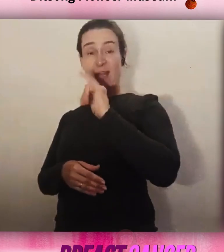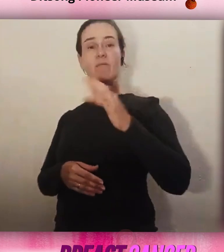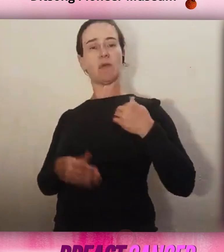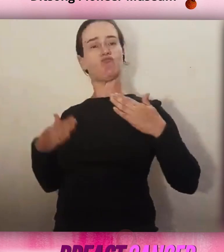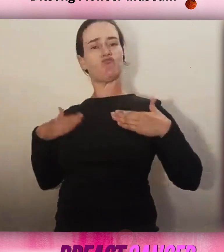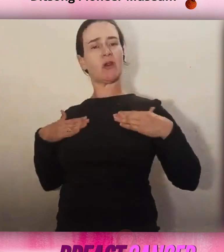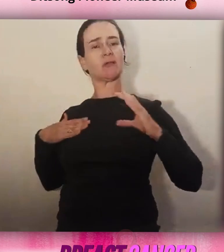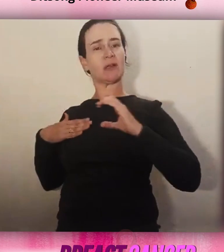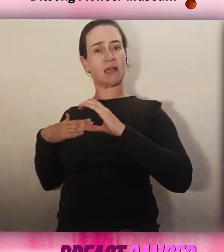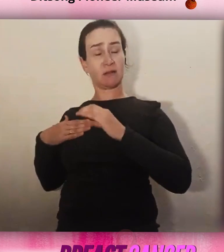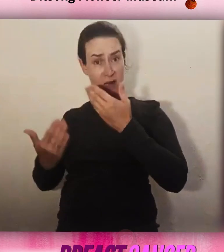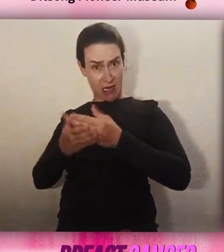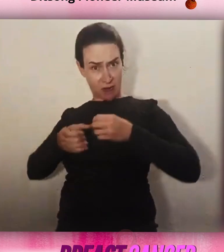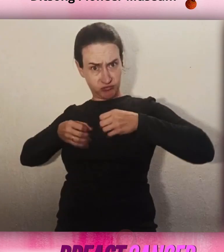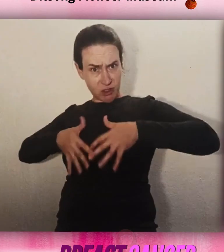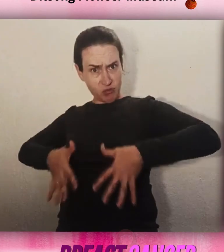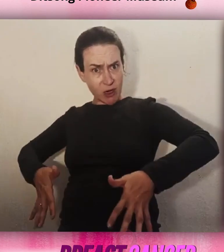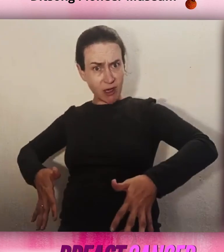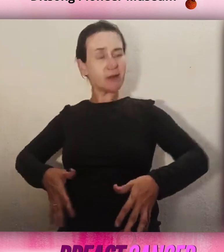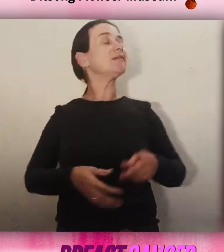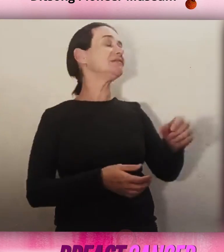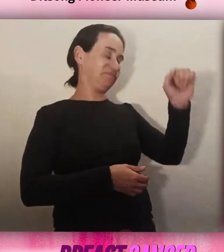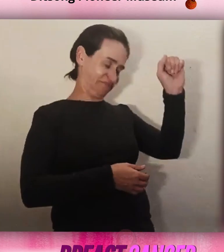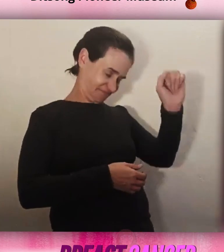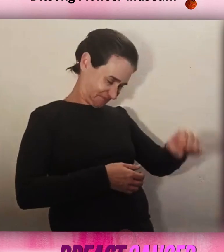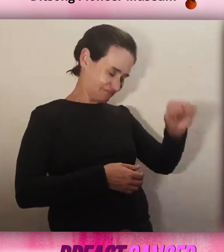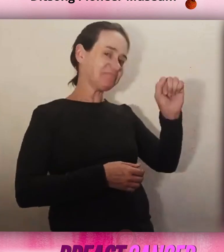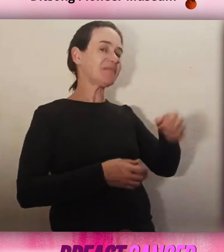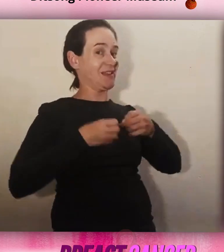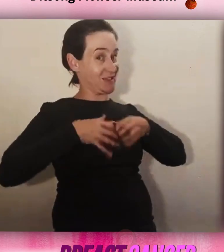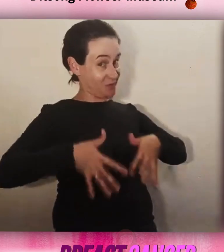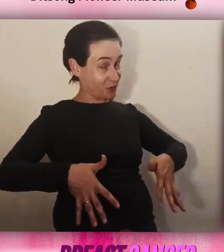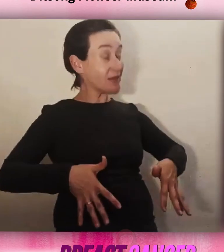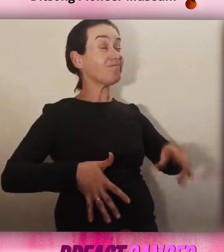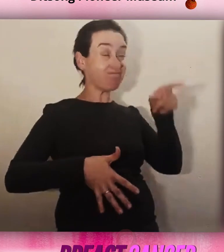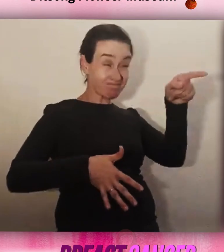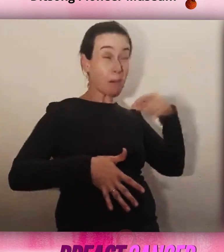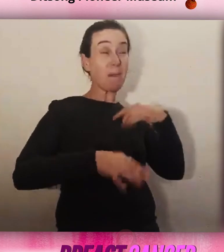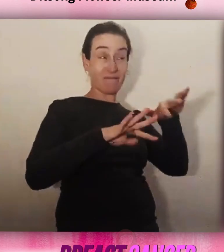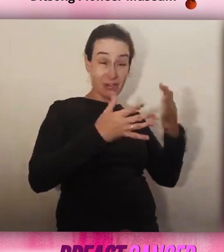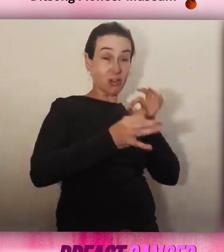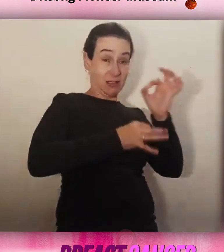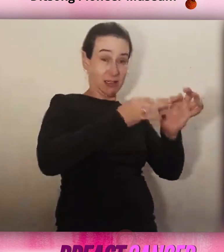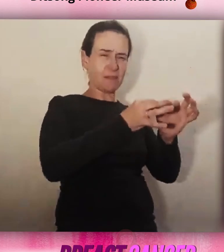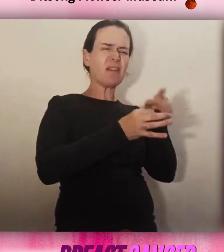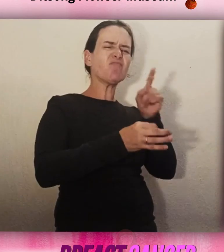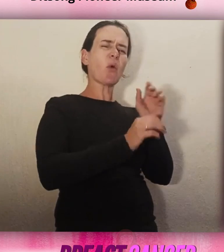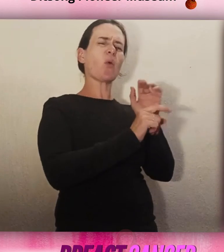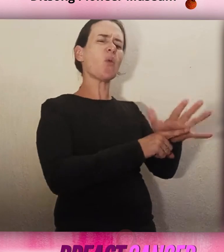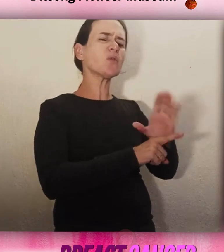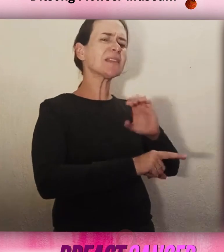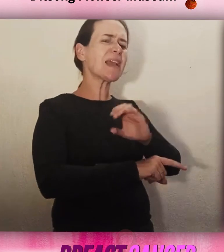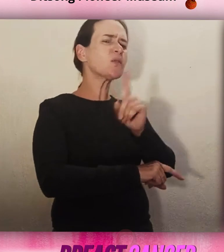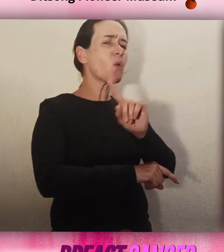tell me if it was only breast cancer, it moves? It moves. It moves, it spreads. Remember earlier